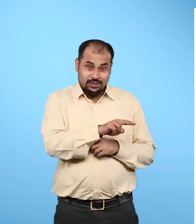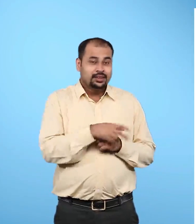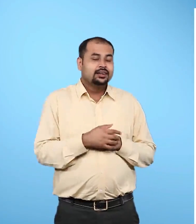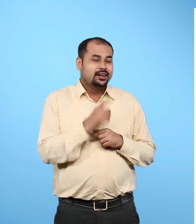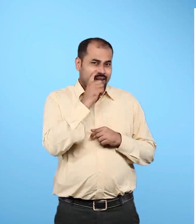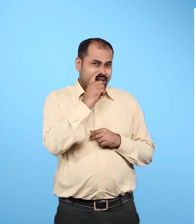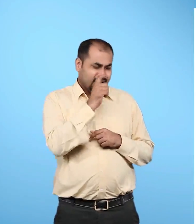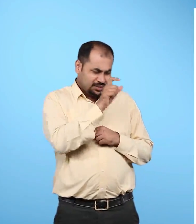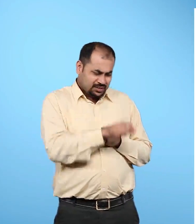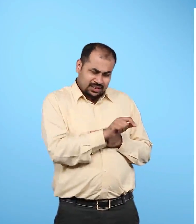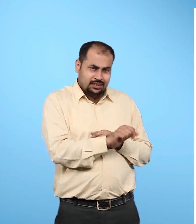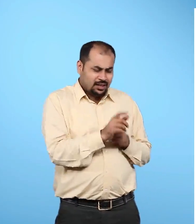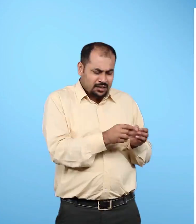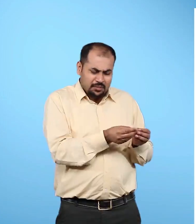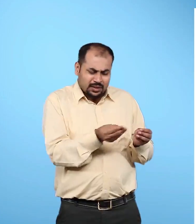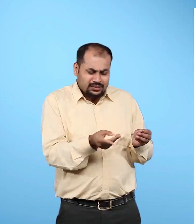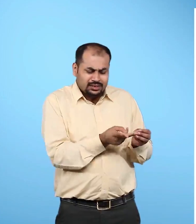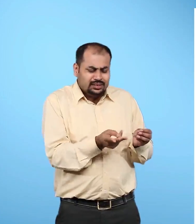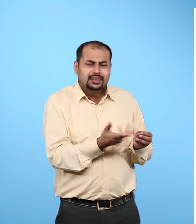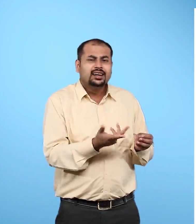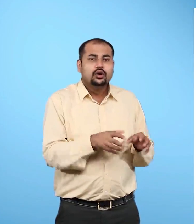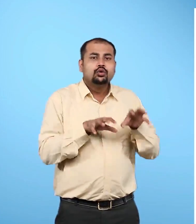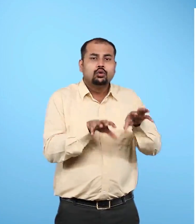Below that, a girl is seen with a dog,